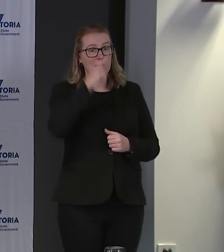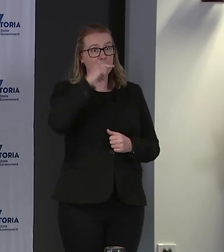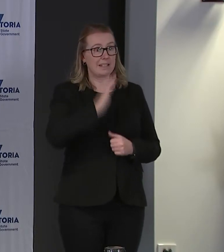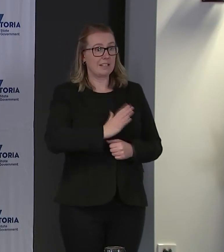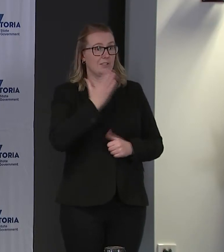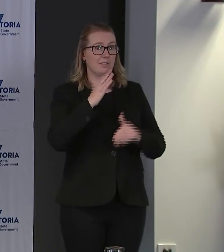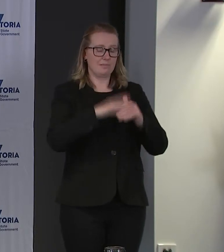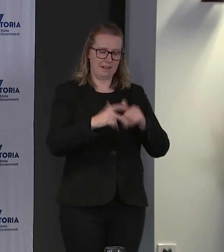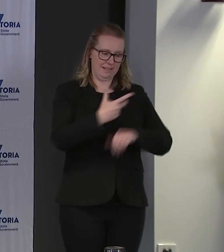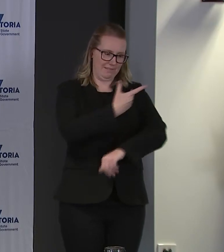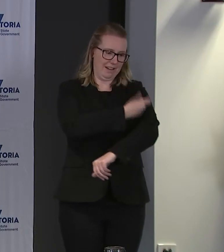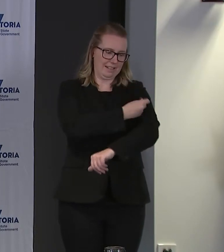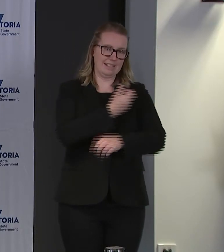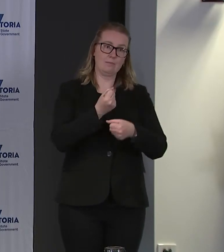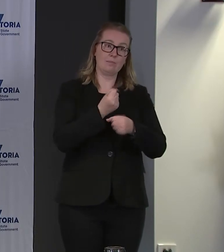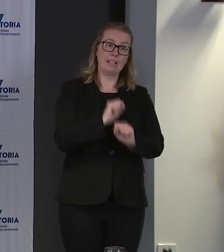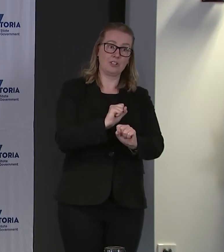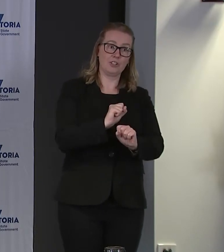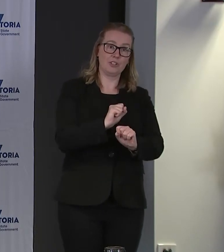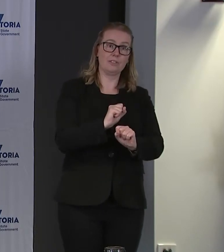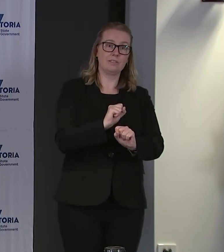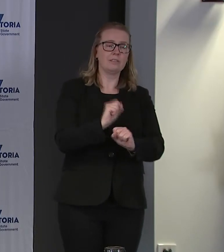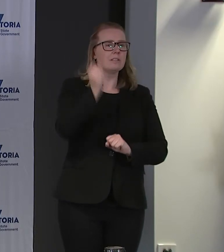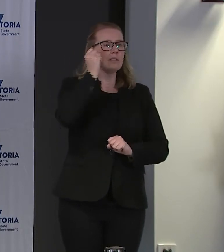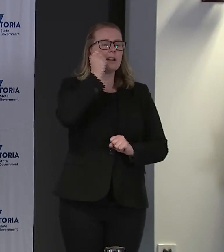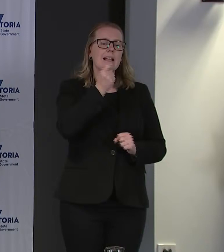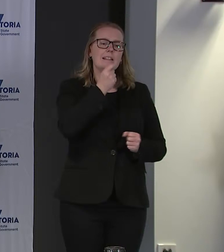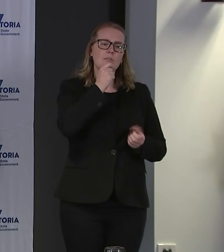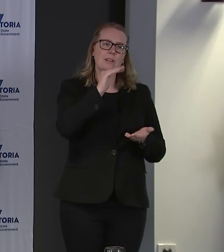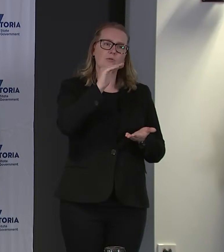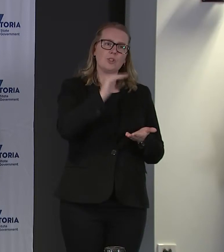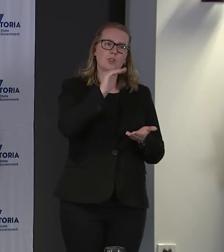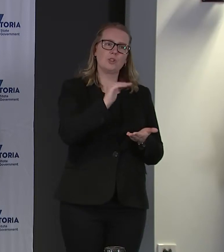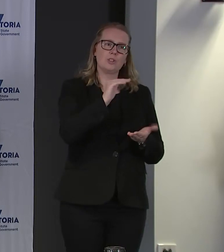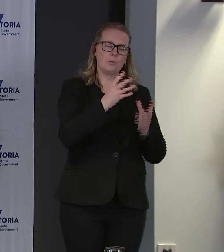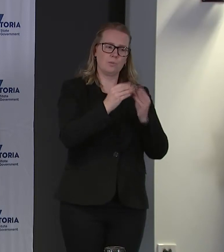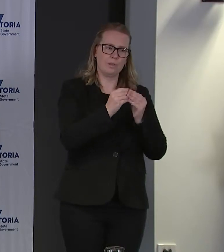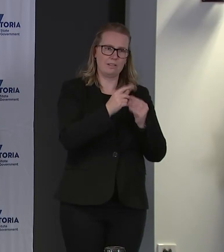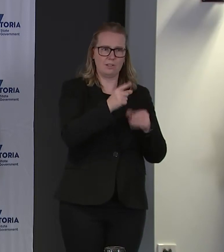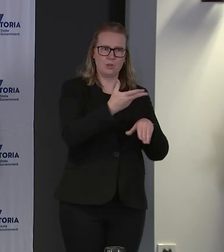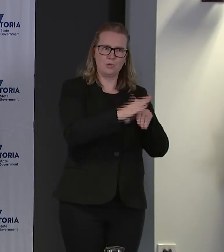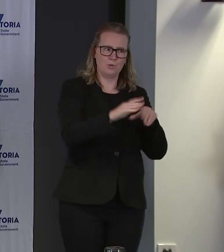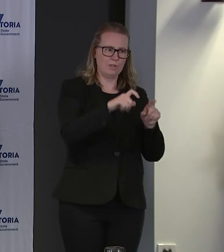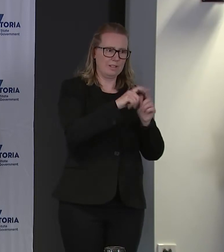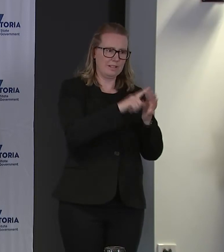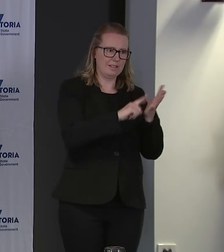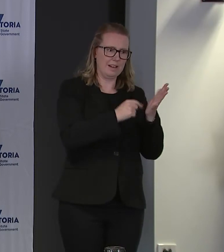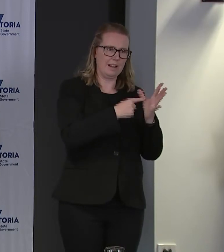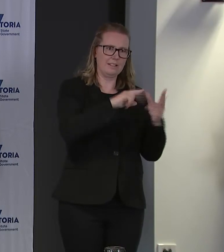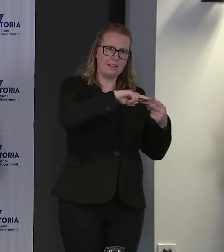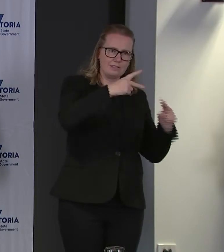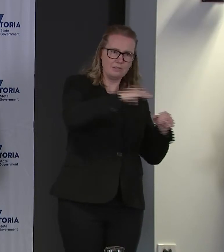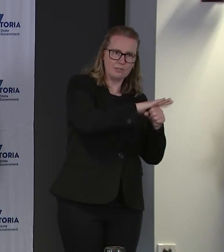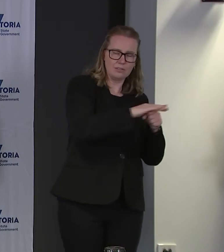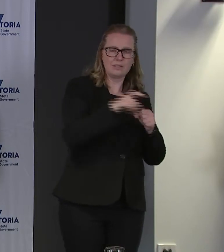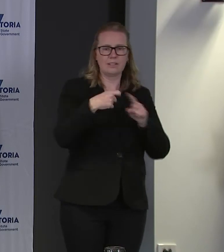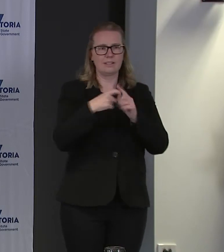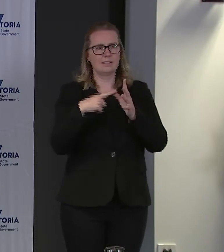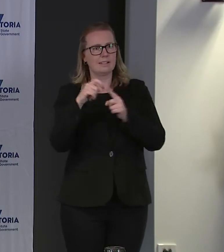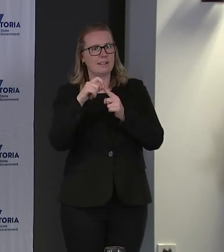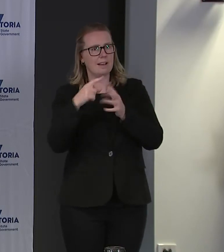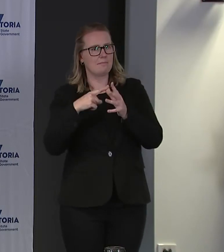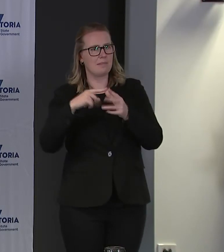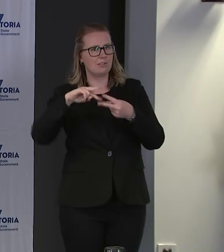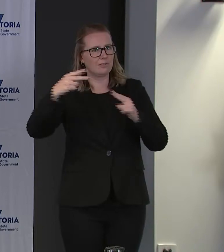vaccine protection. We think it's slightly reduced with Delta, Kappa, but probably quite similar to what we know